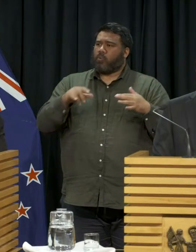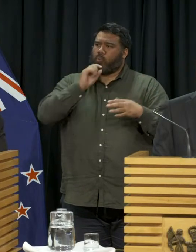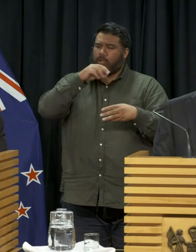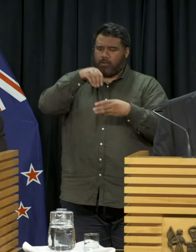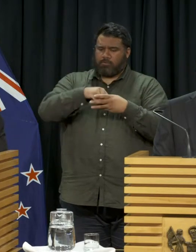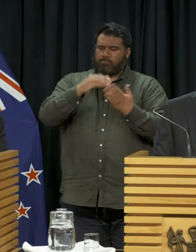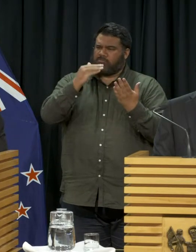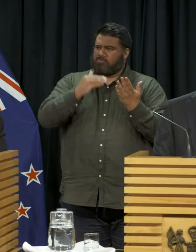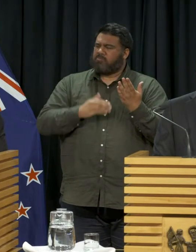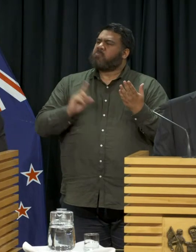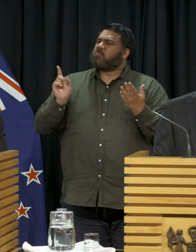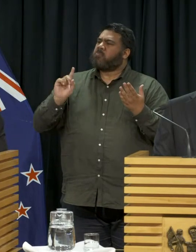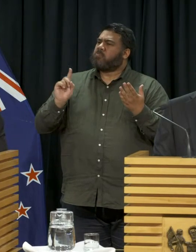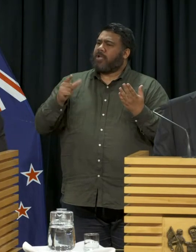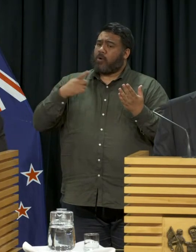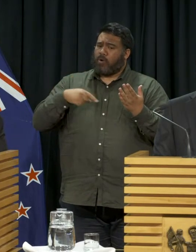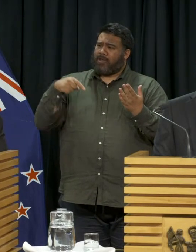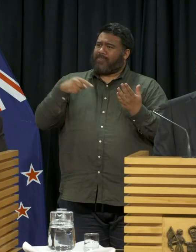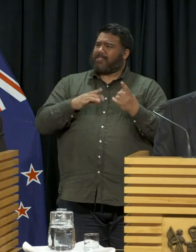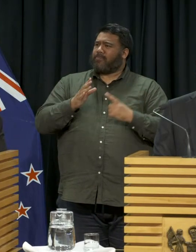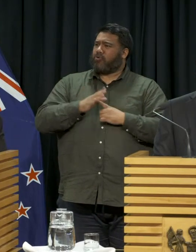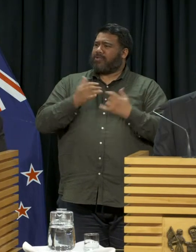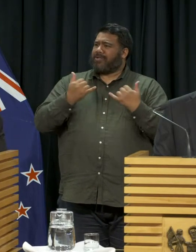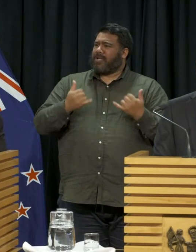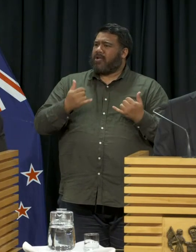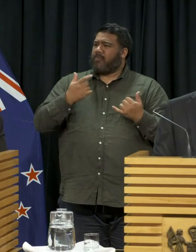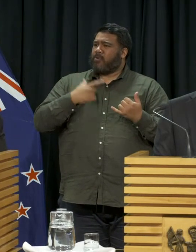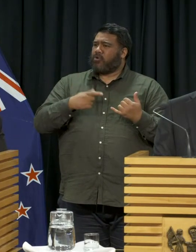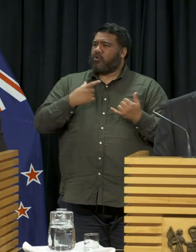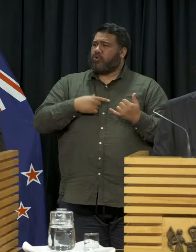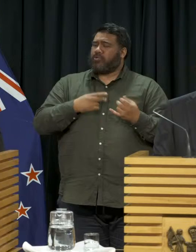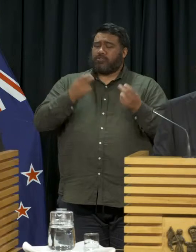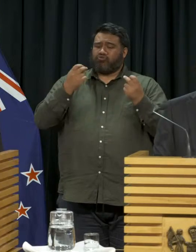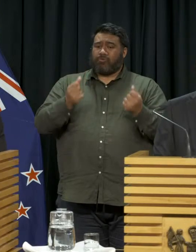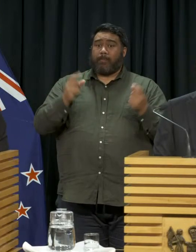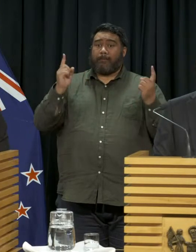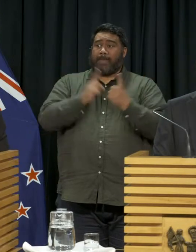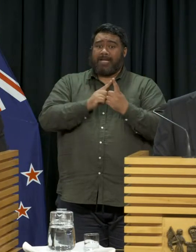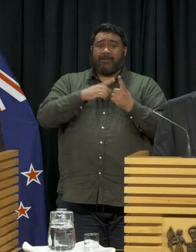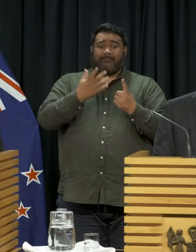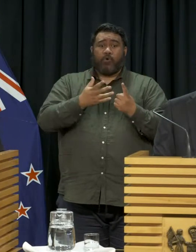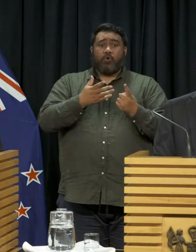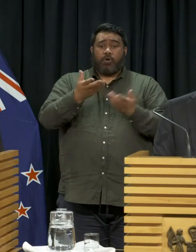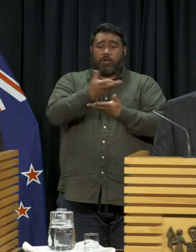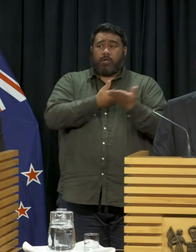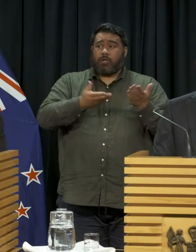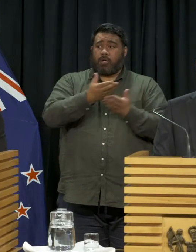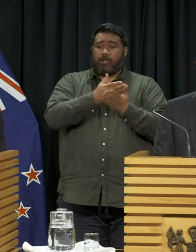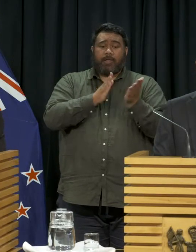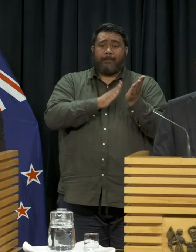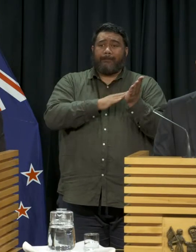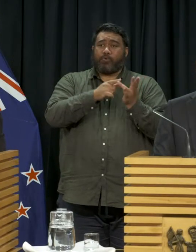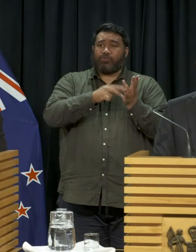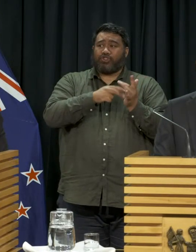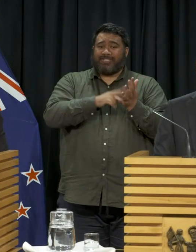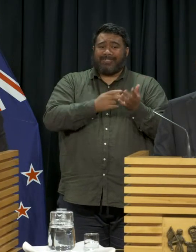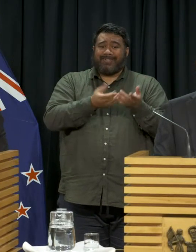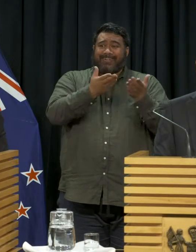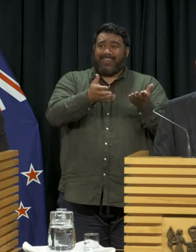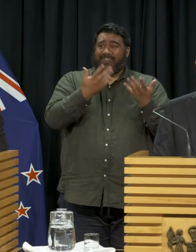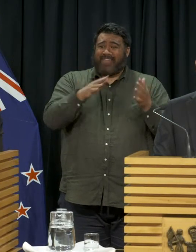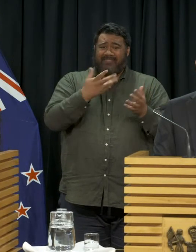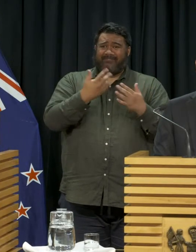the significance of that, particularly with the House sitting for a motion and then rising straight away for the rest of the day? Yeah, and look, in these cases